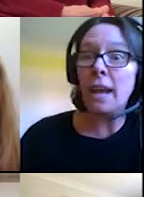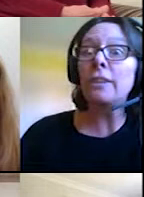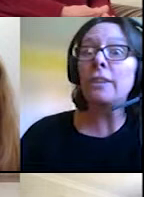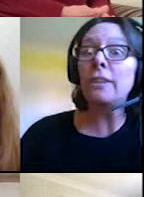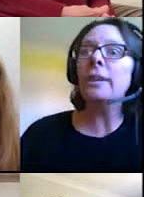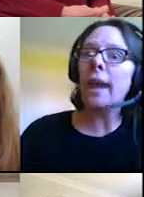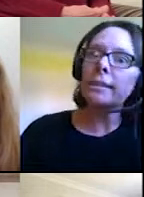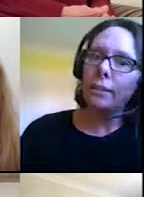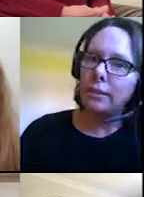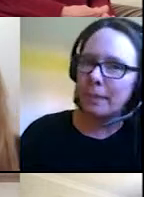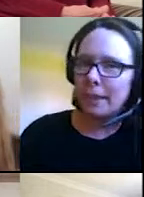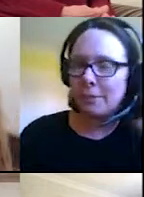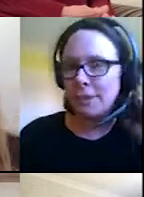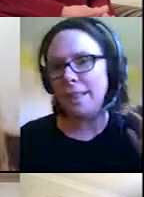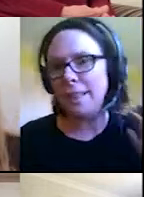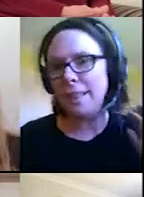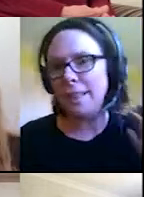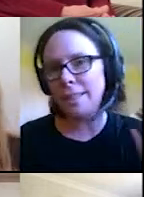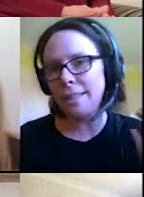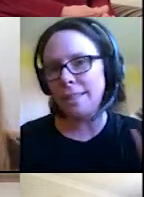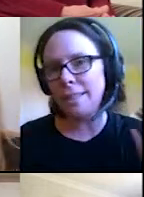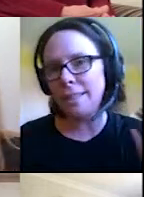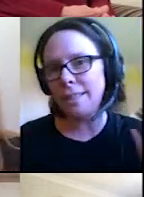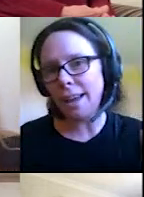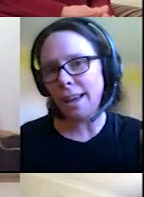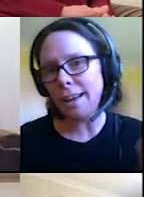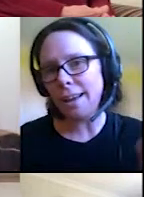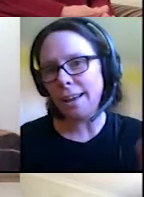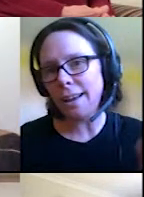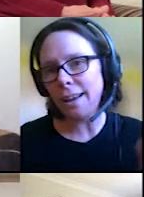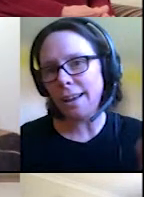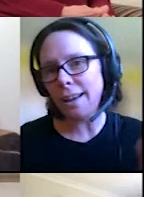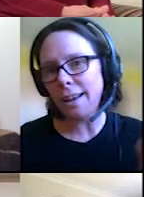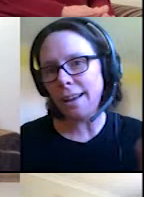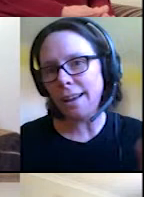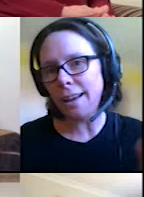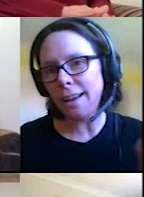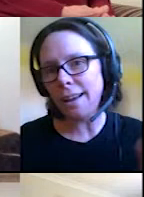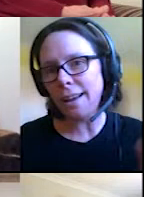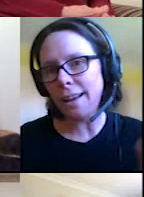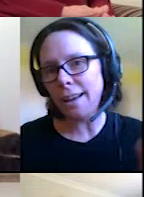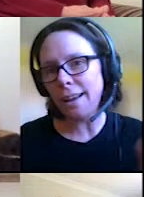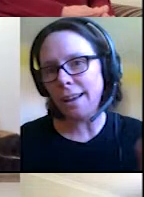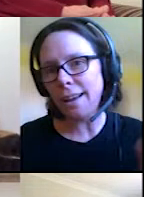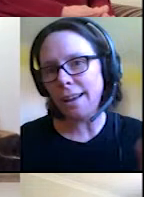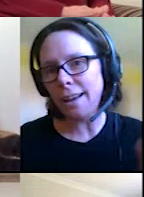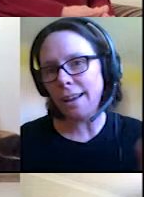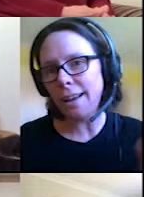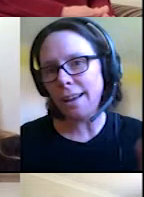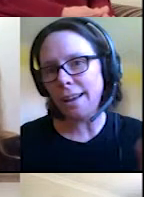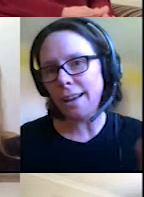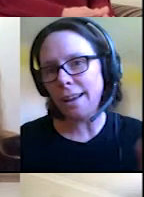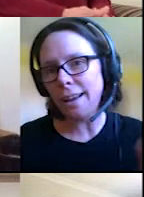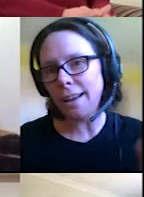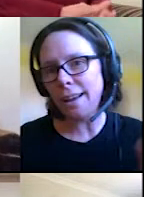value in that. Just get that happening a little bit. I think you're winning. Thank